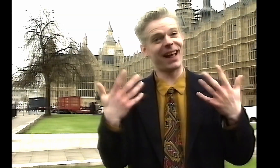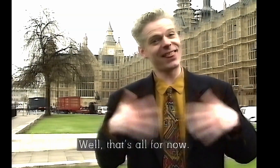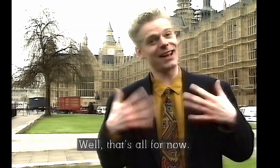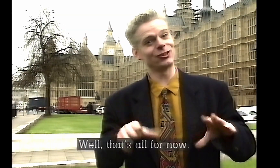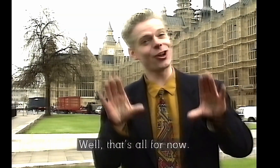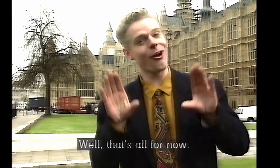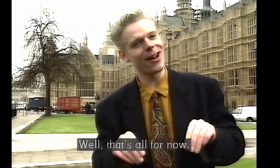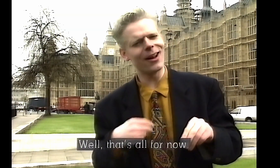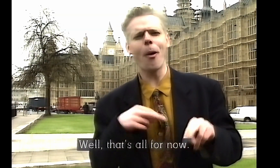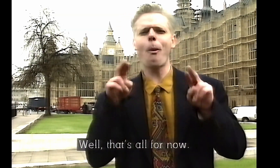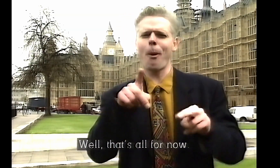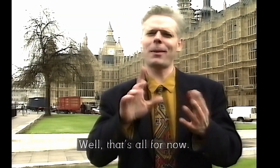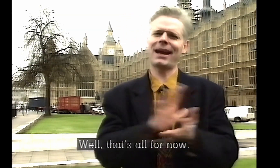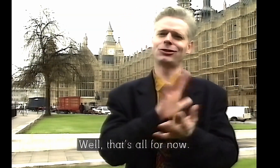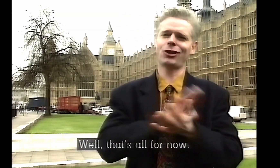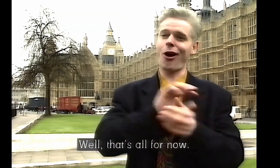who provides the family with free meals.